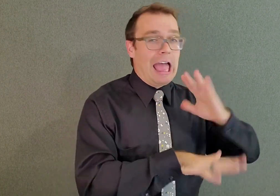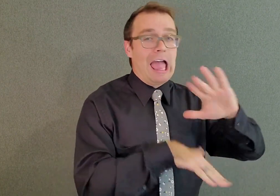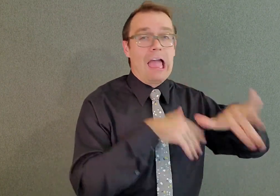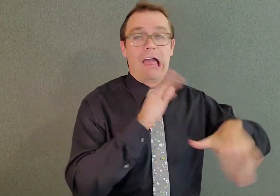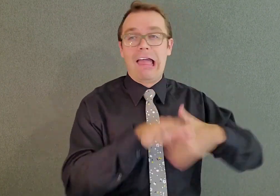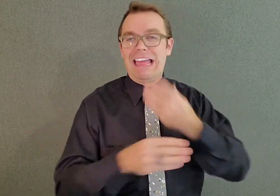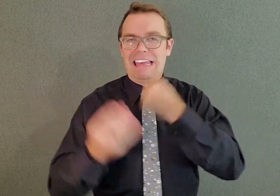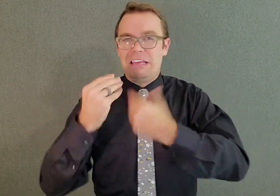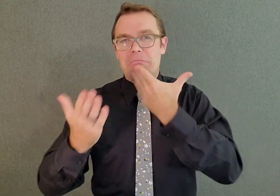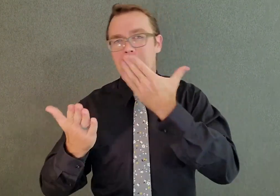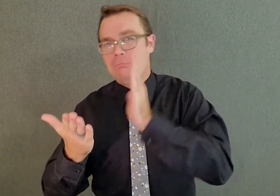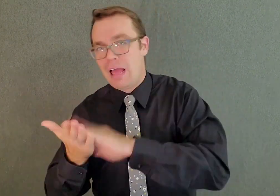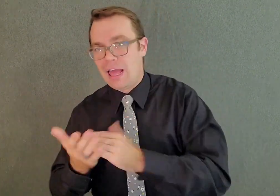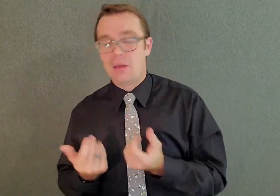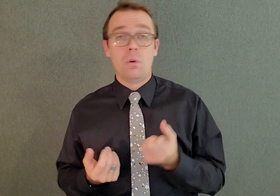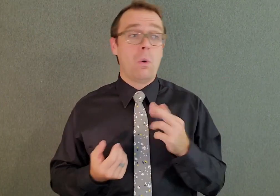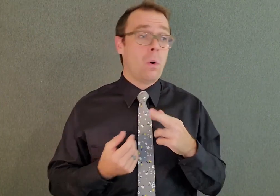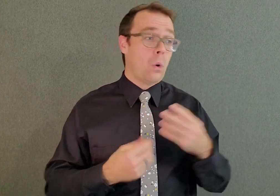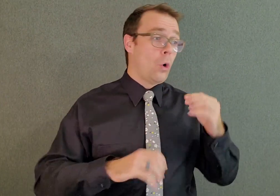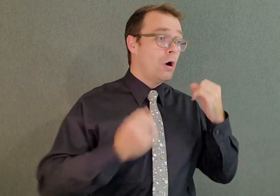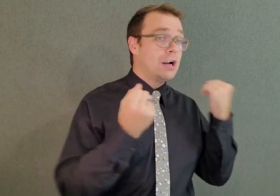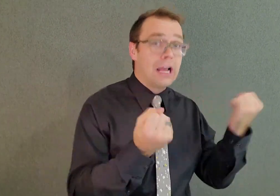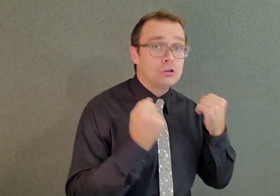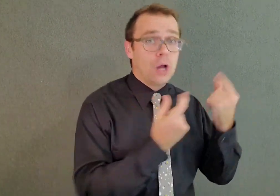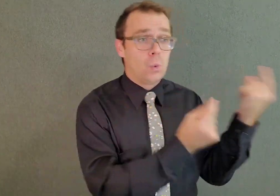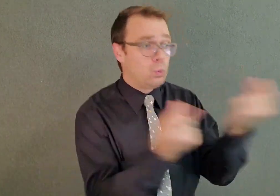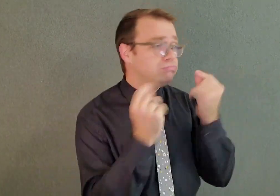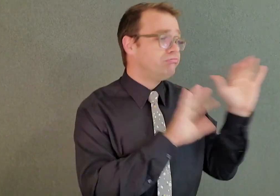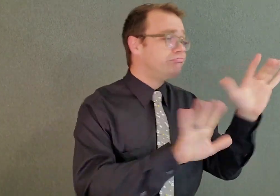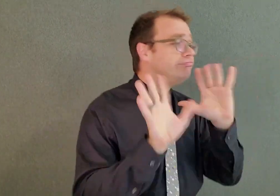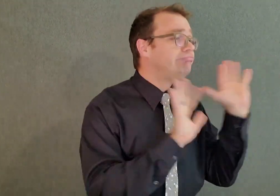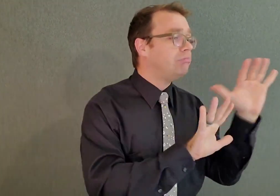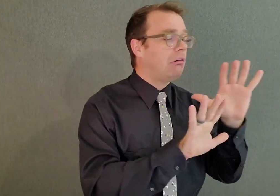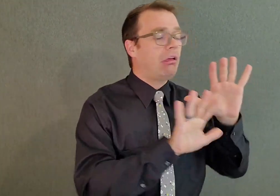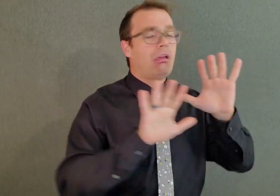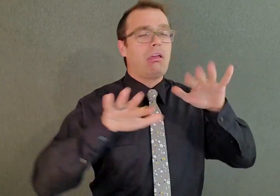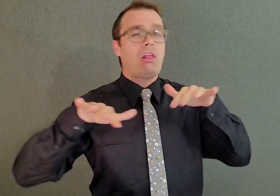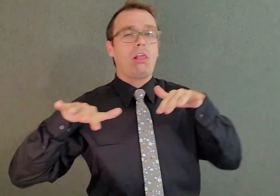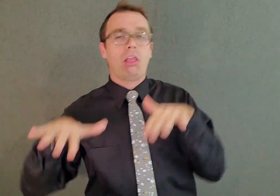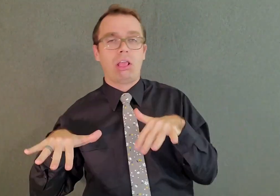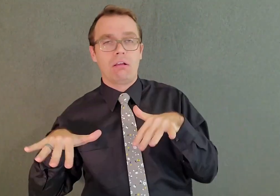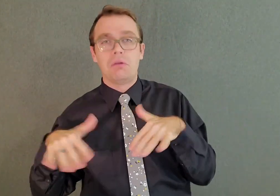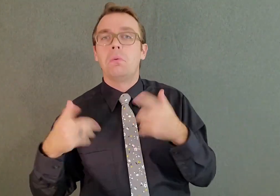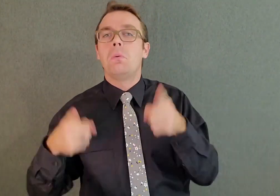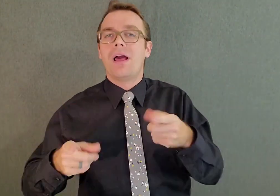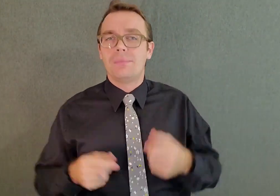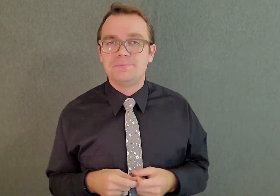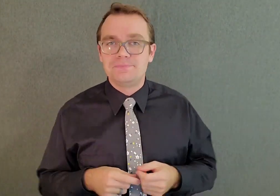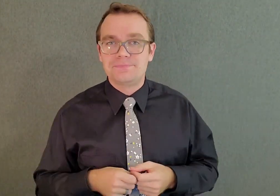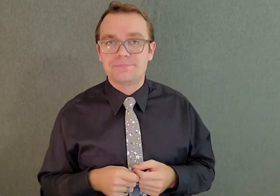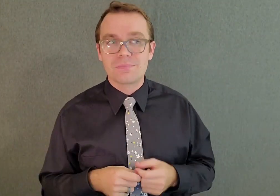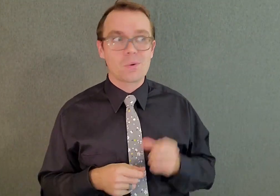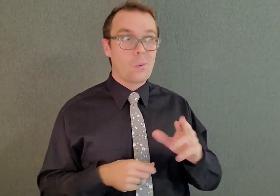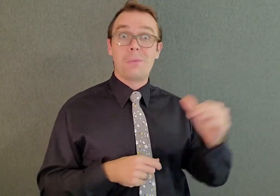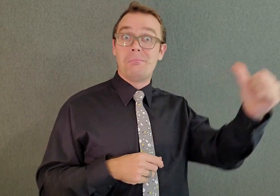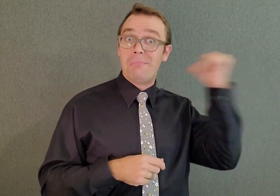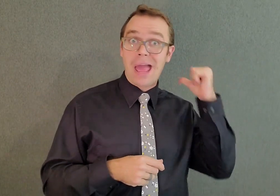poor lifestyle habits? What happens when we stop moving and start becoming more sedentary? Likewise, what happens when we stop taking care